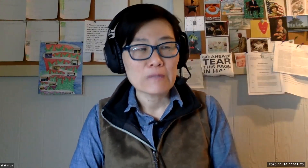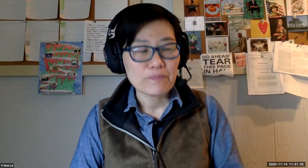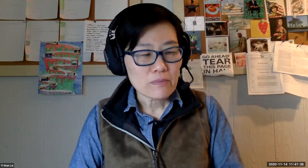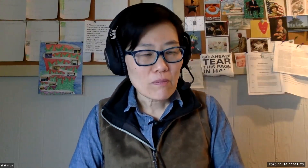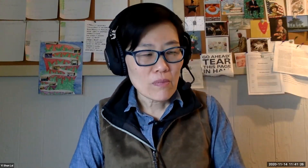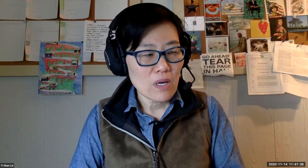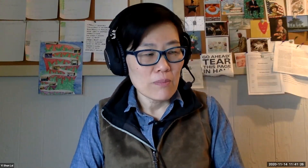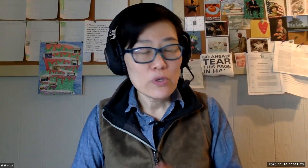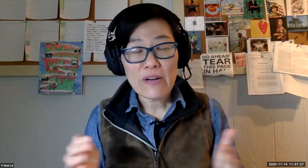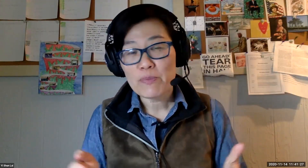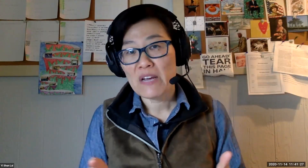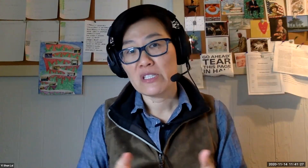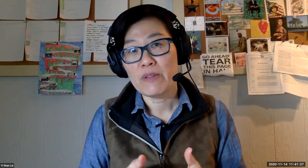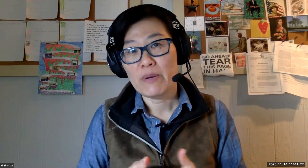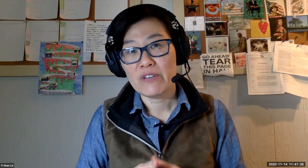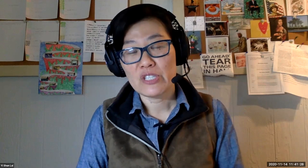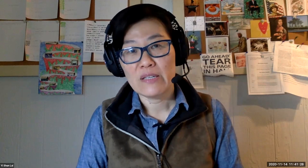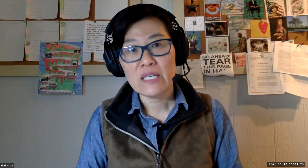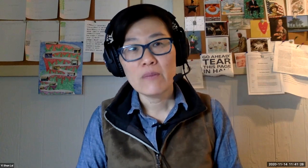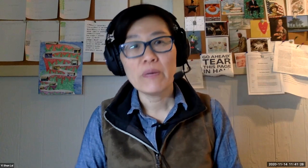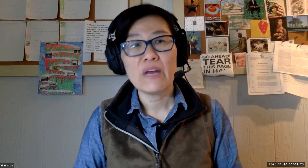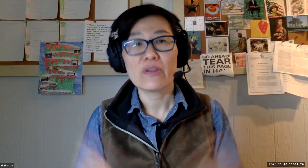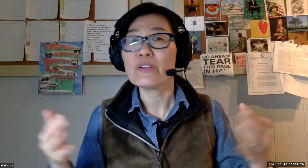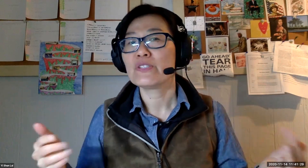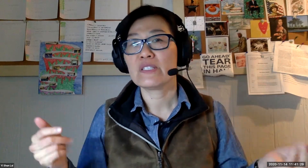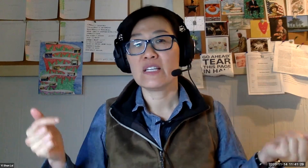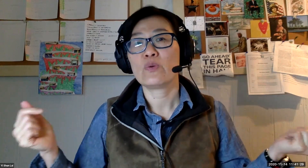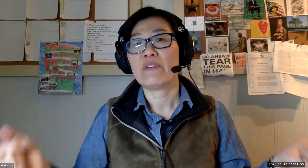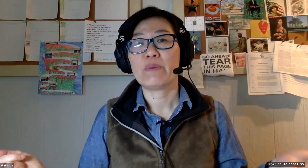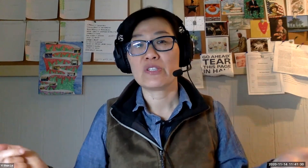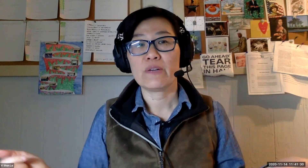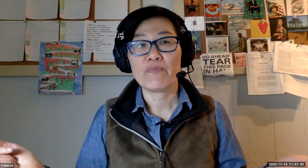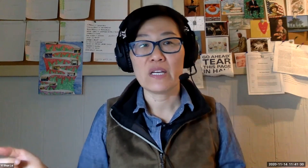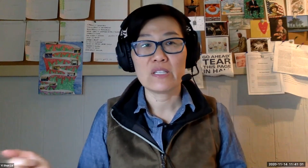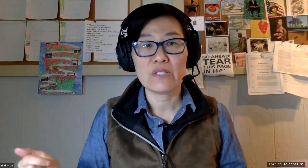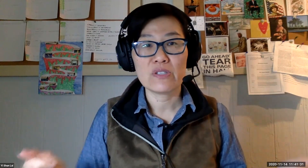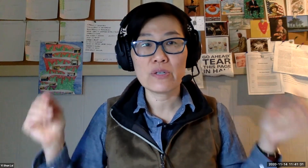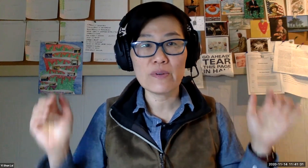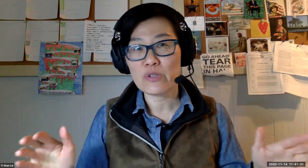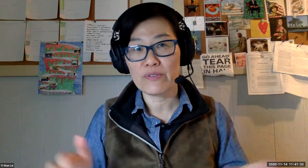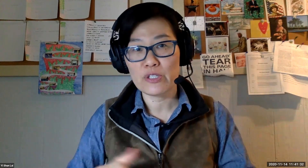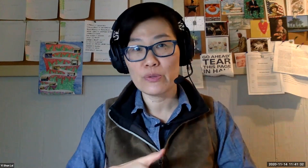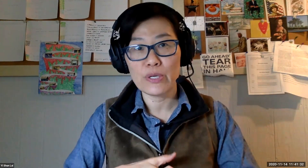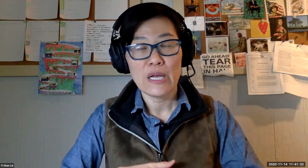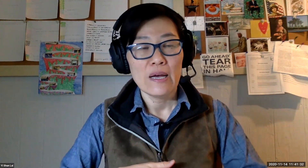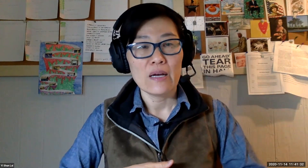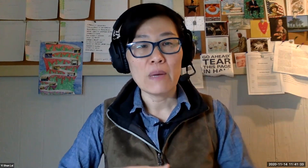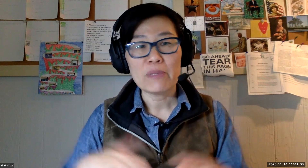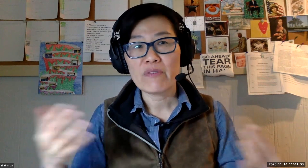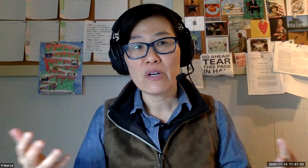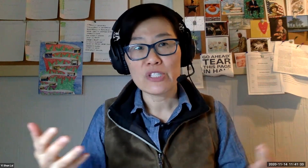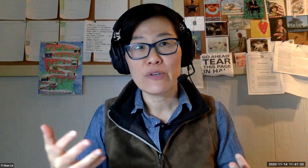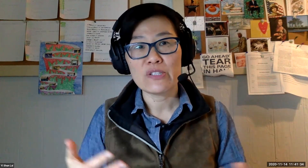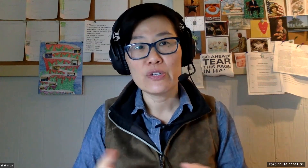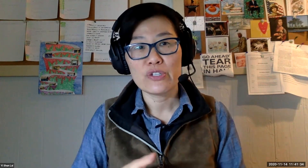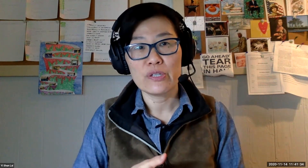that you do have to pay for some of the better functionality, but the good news is that it's $25 a year. Okay, so it's a terrific tool. I believe